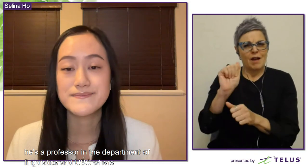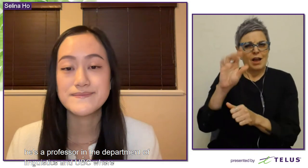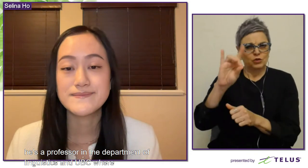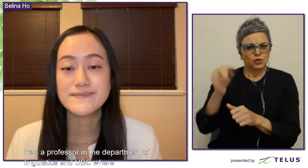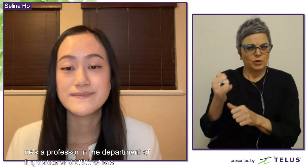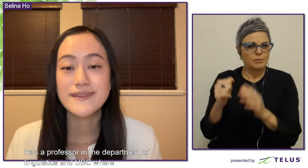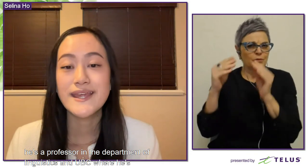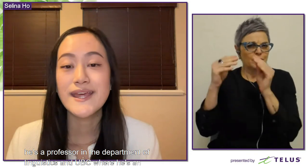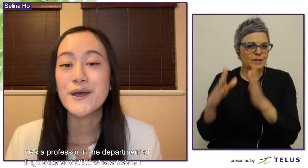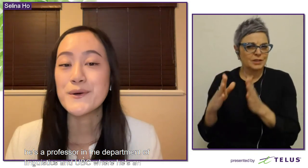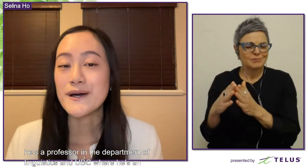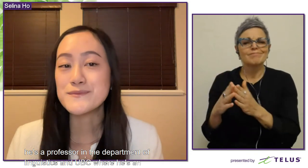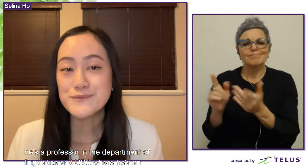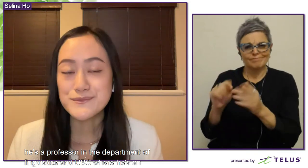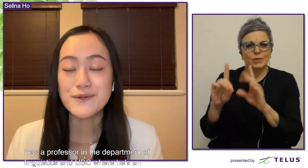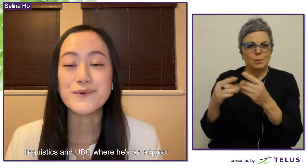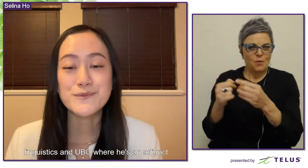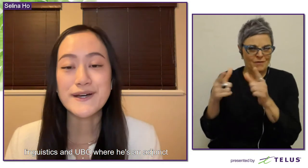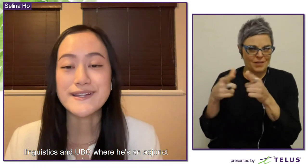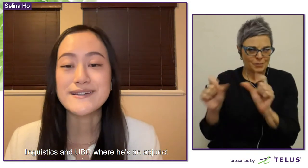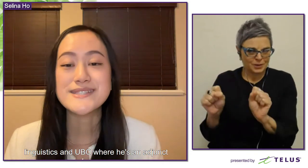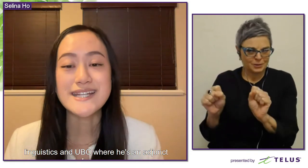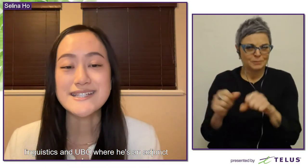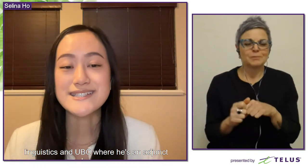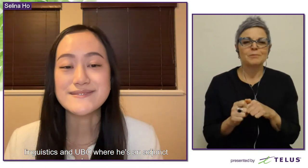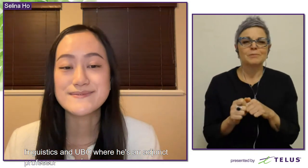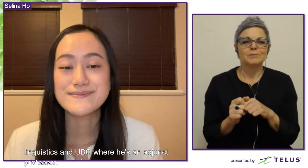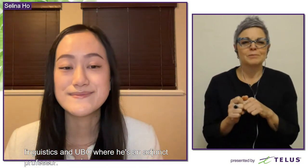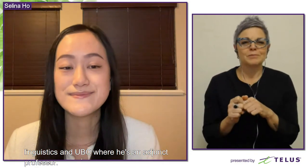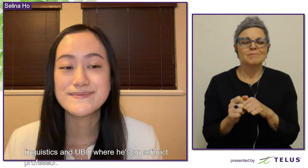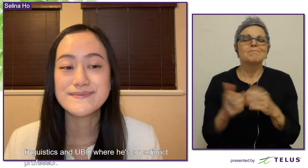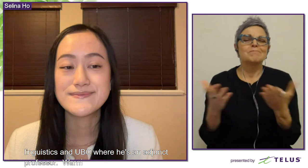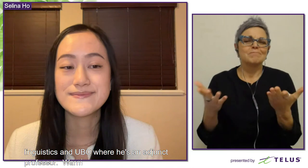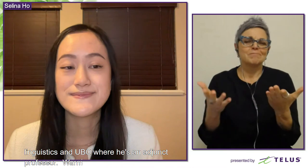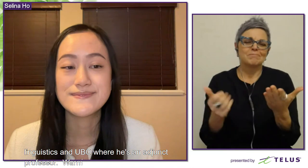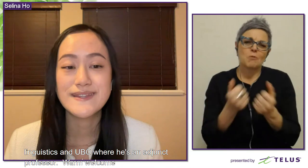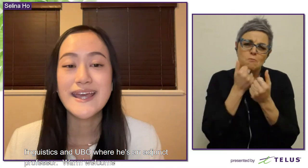Linguistics. Well, warm welcome to Nigel.